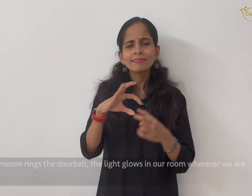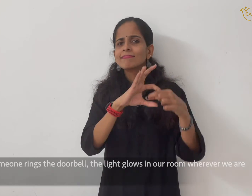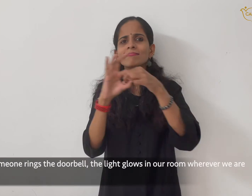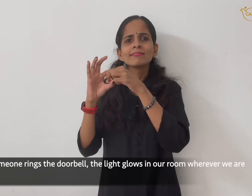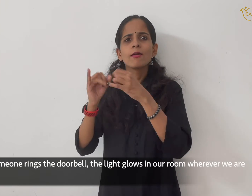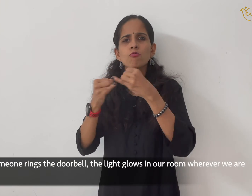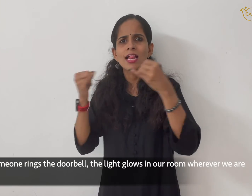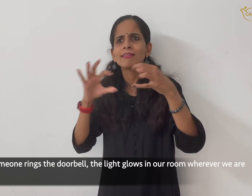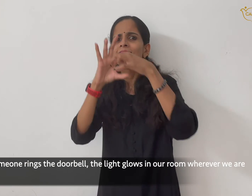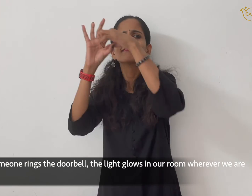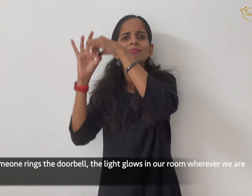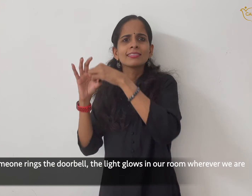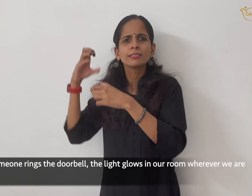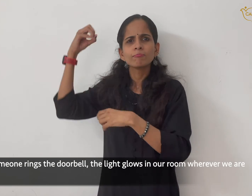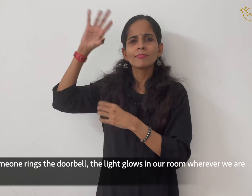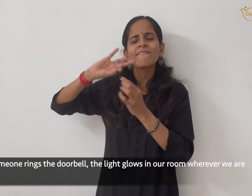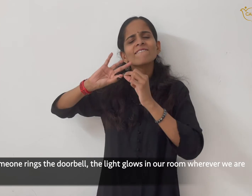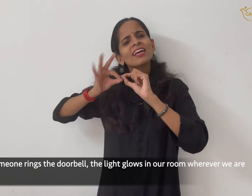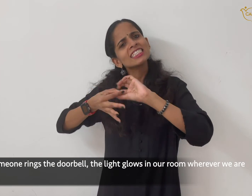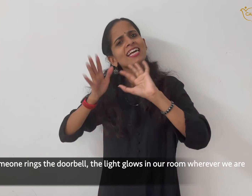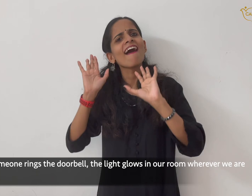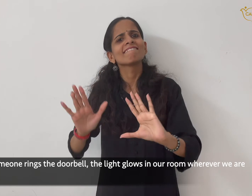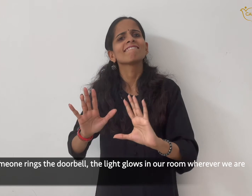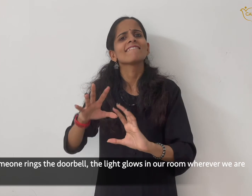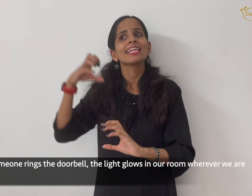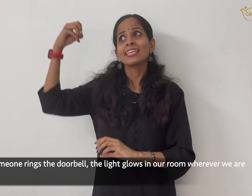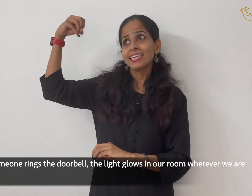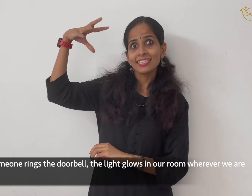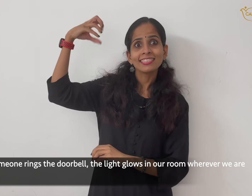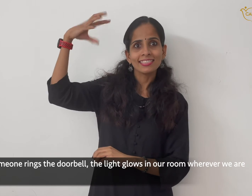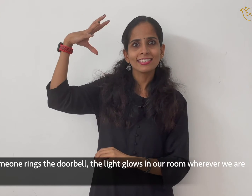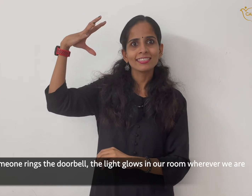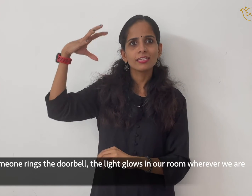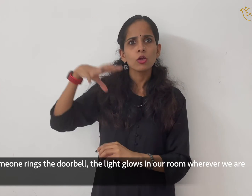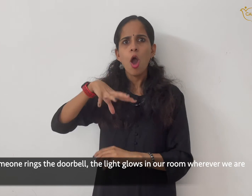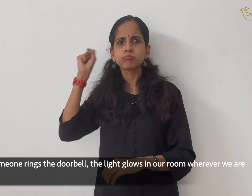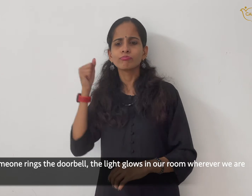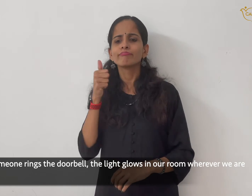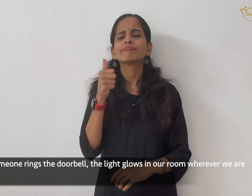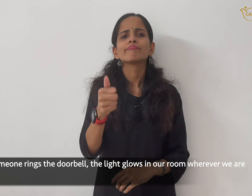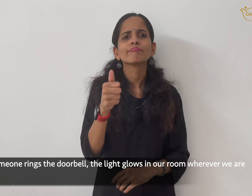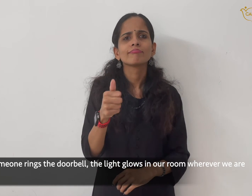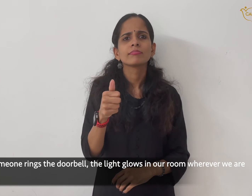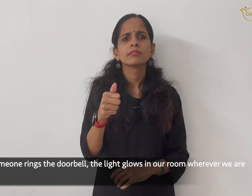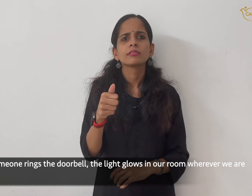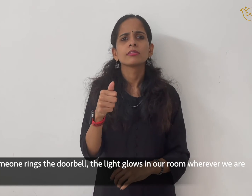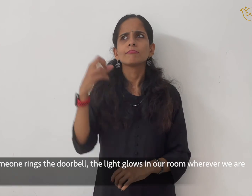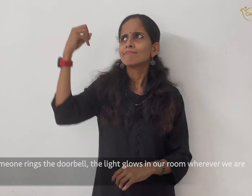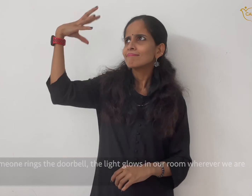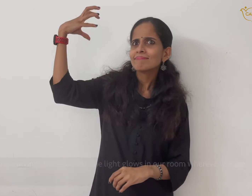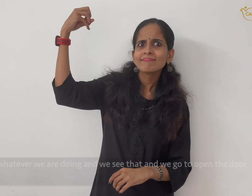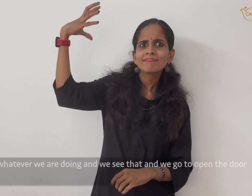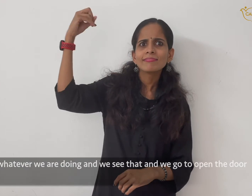light bulb so that if someone rings the doorbell, the light glows in our room wherever we are